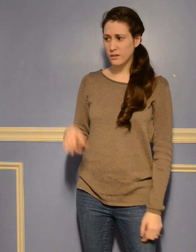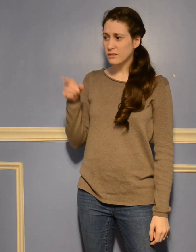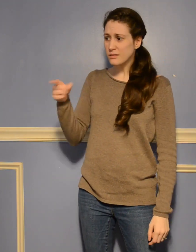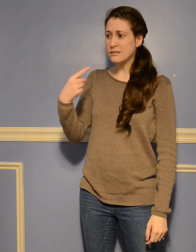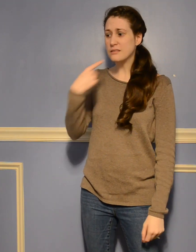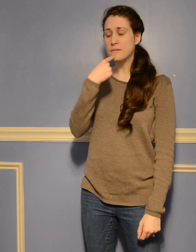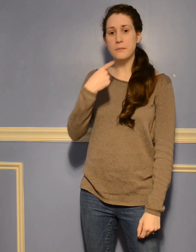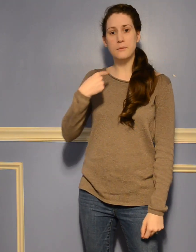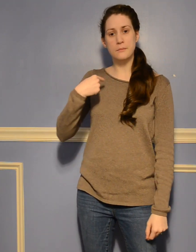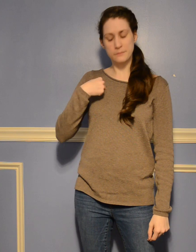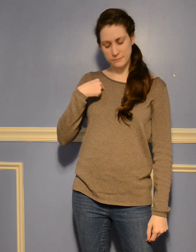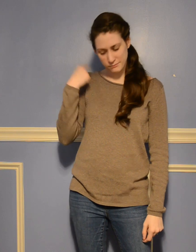They can say I've lost my